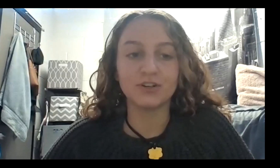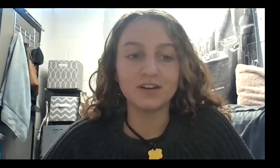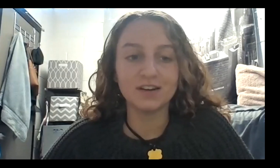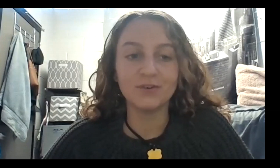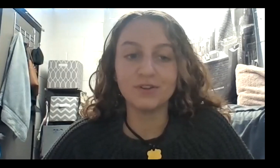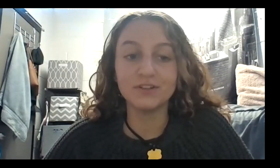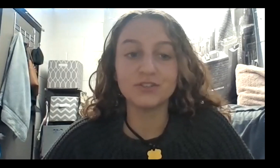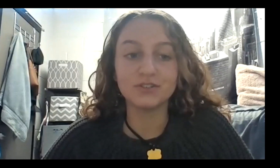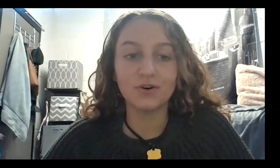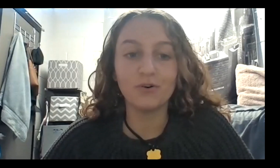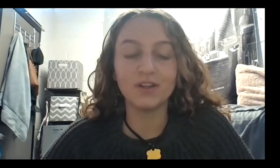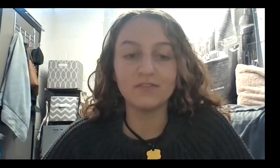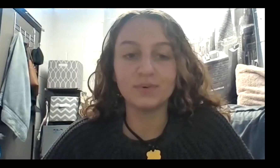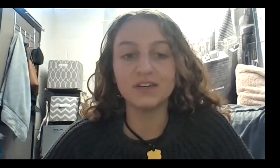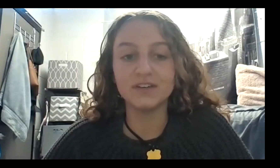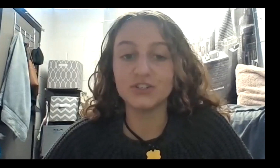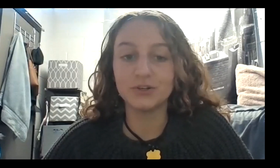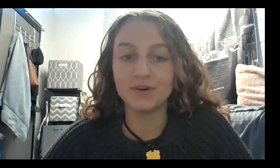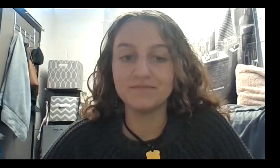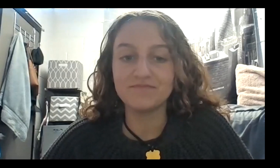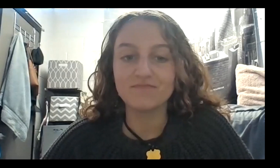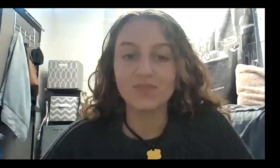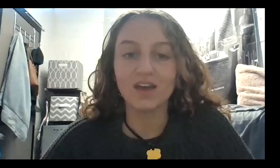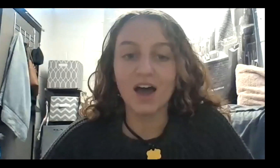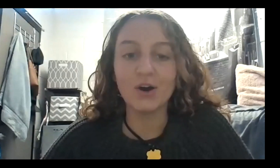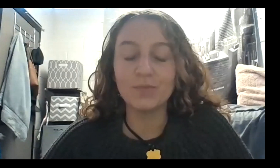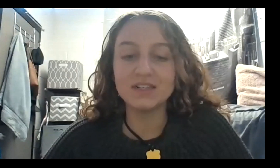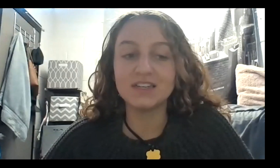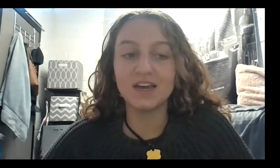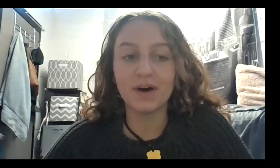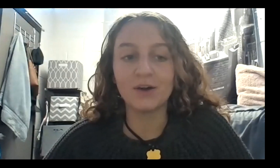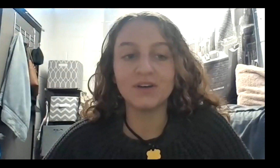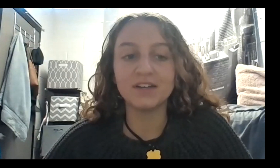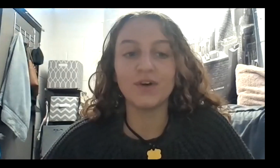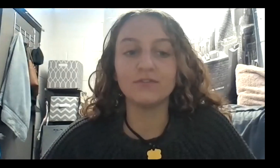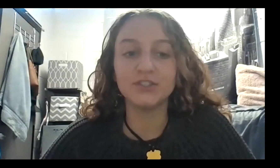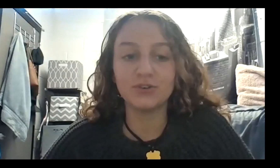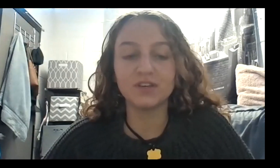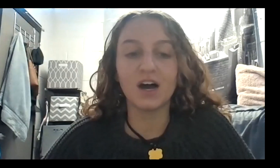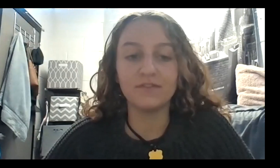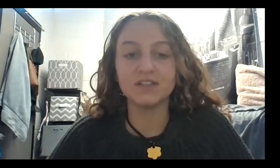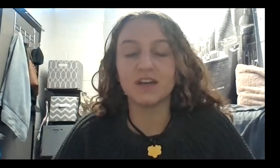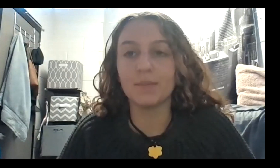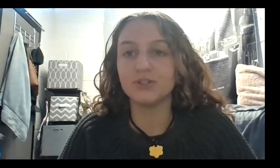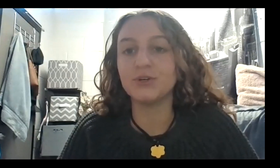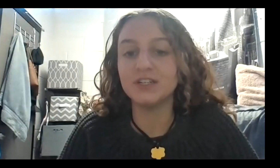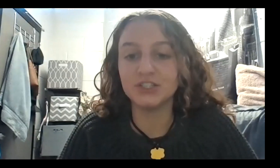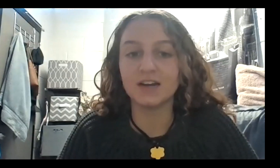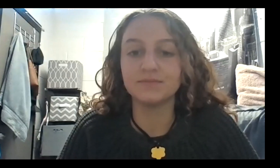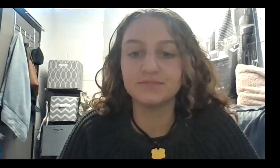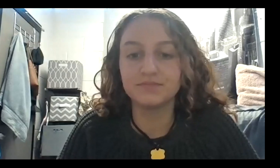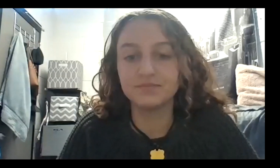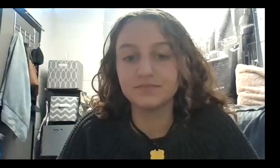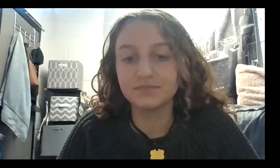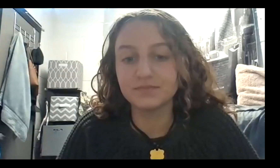climb a tree, it will live its whole life believing it's stupid. I hope as DA Pi, we can give every student the confidence and opportunity to